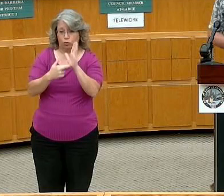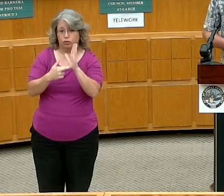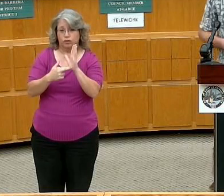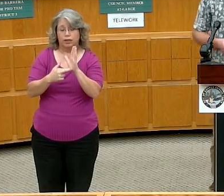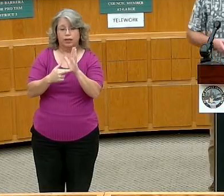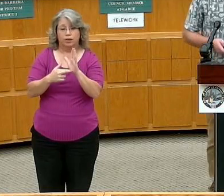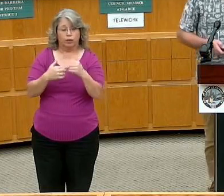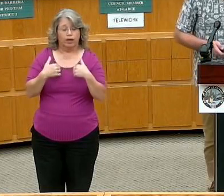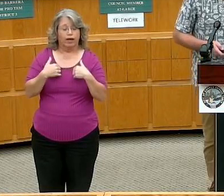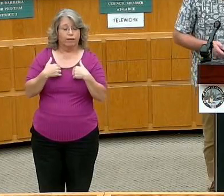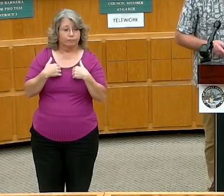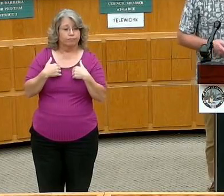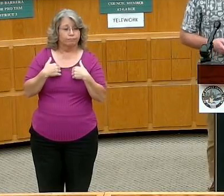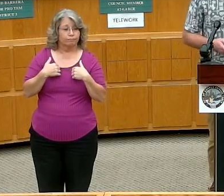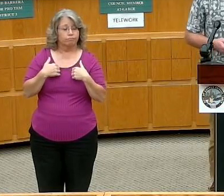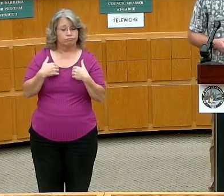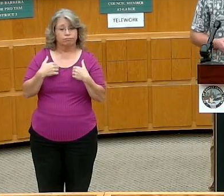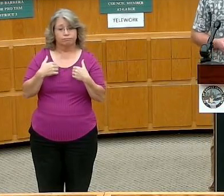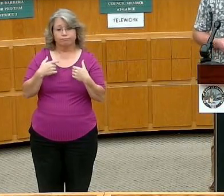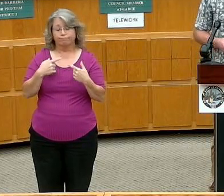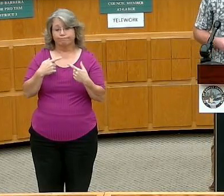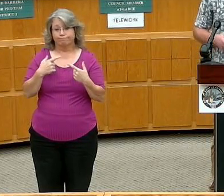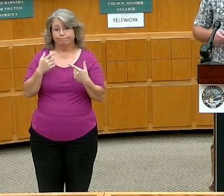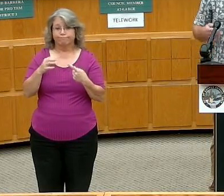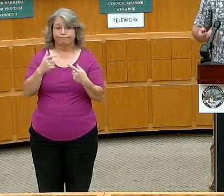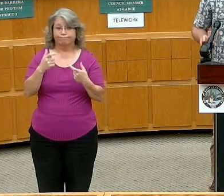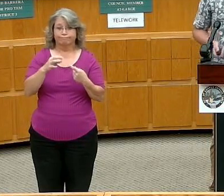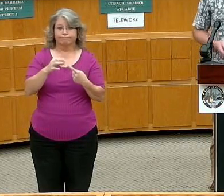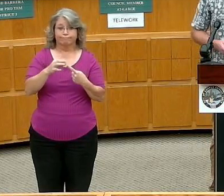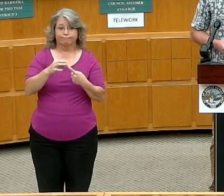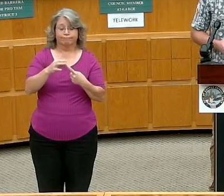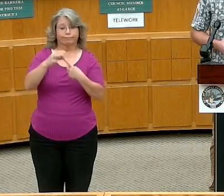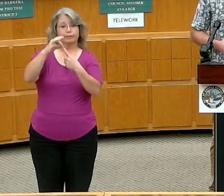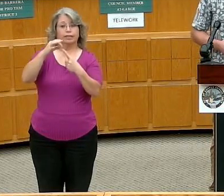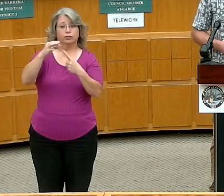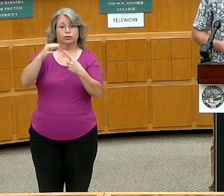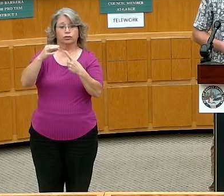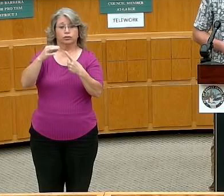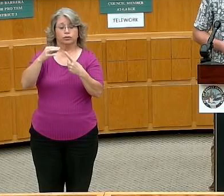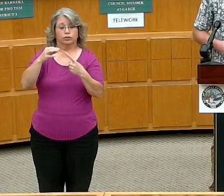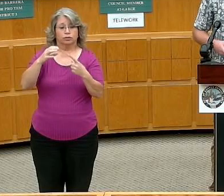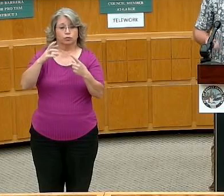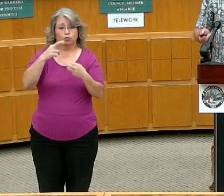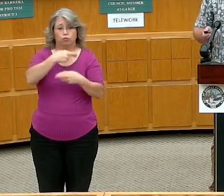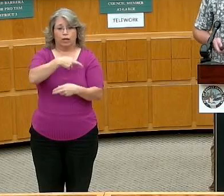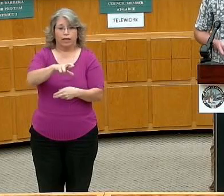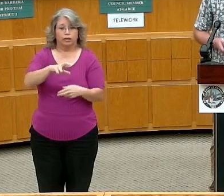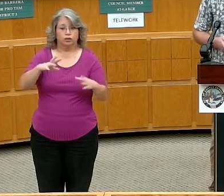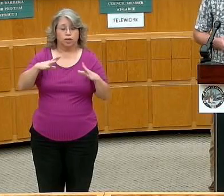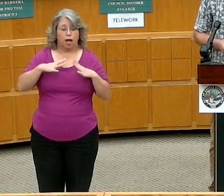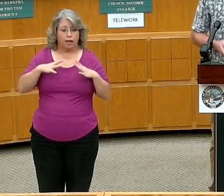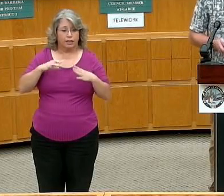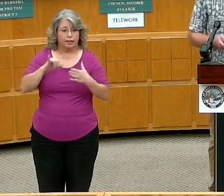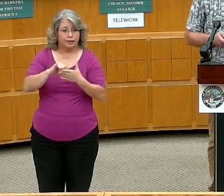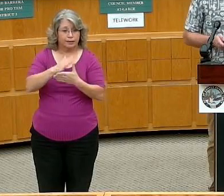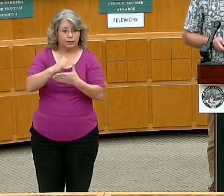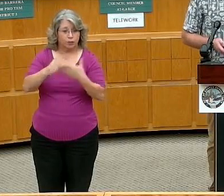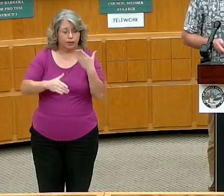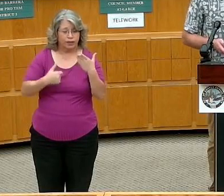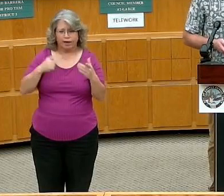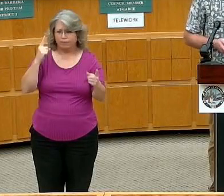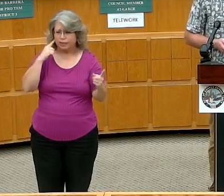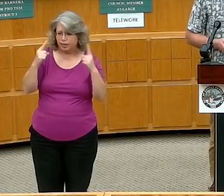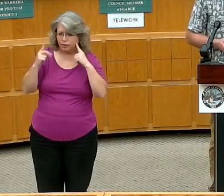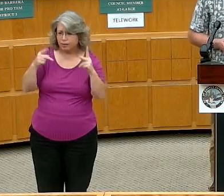holidays this weekend, and I've seen and heard a lot about people thinking that, well, we're just going to have our parties anyway. So